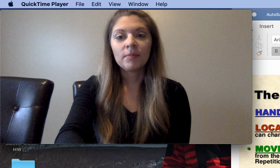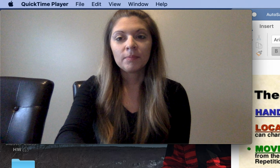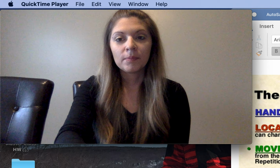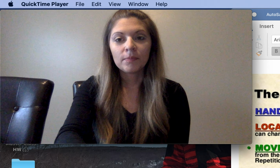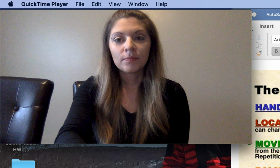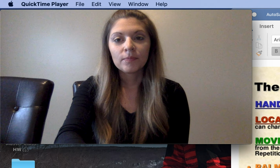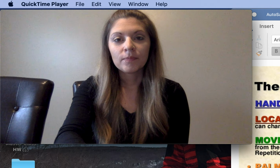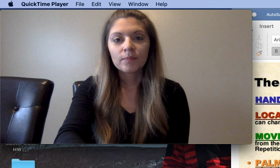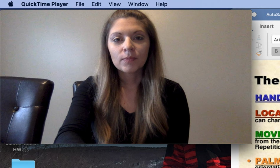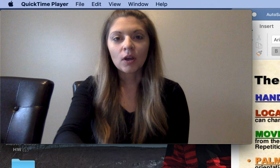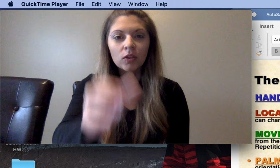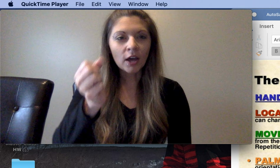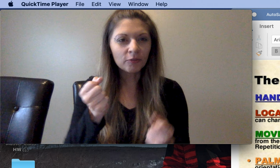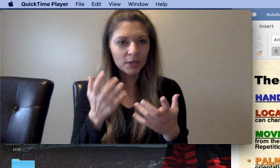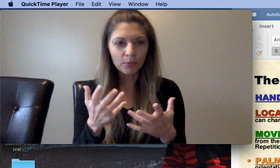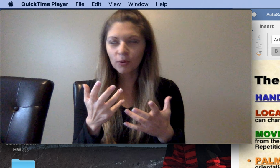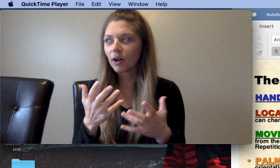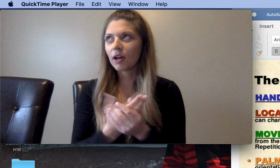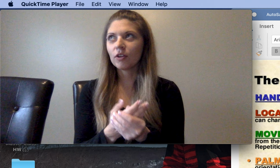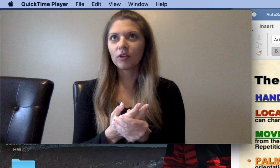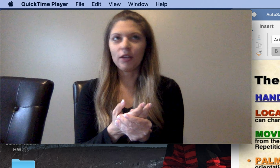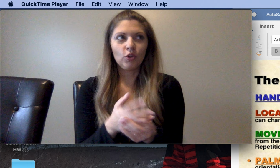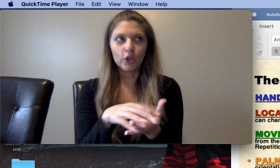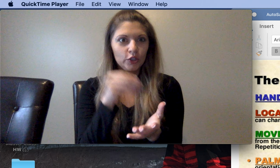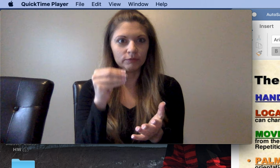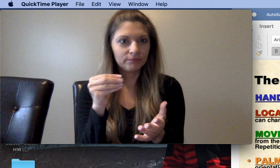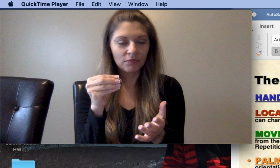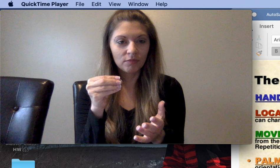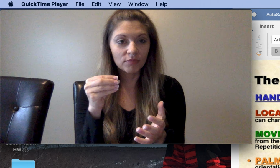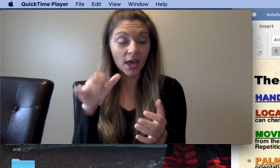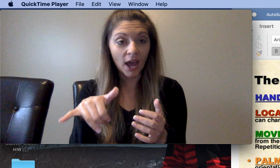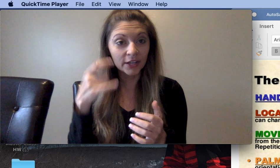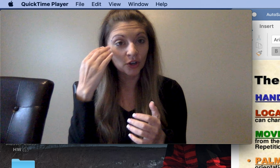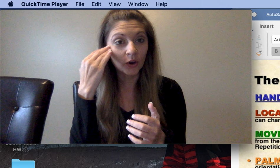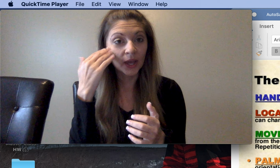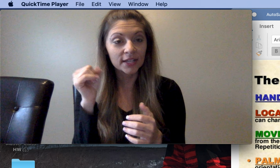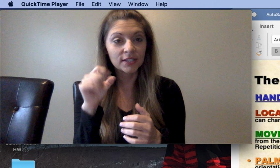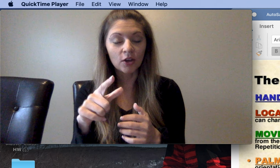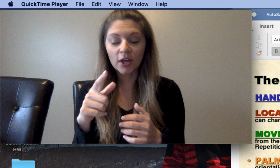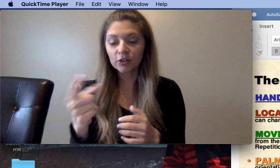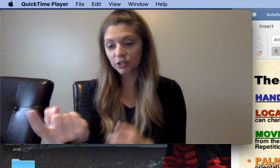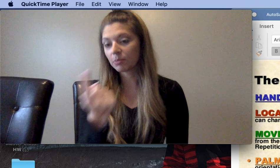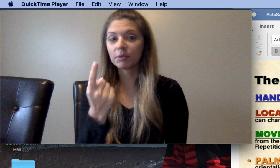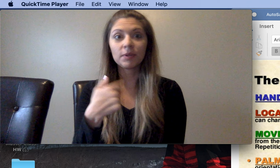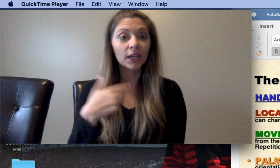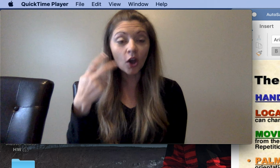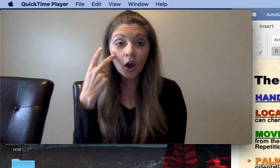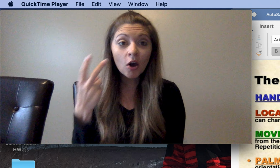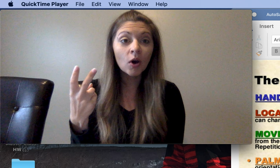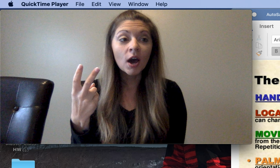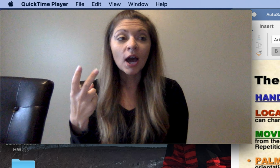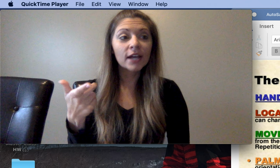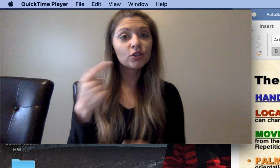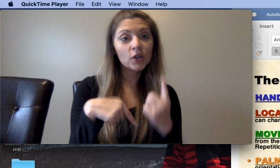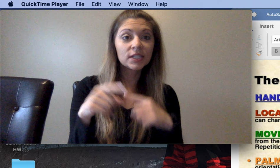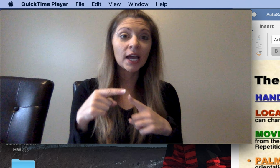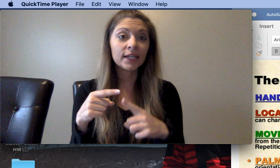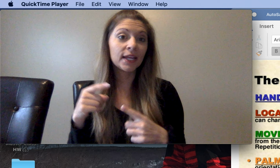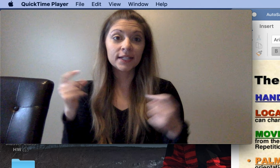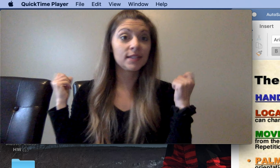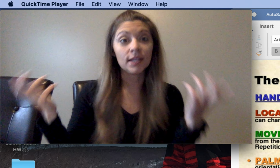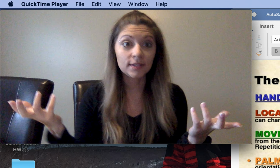A lot of people learn that I know ASL, and they'll just come up to me and be like, "Oh, I saw